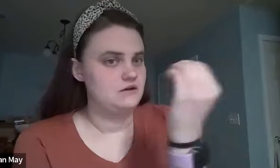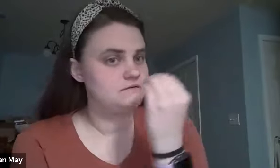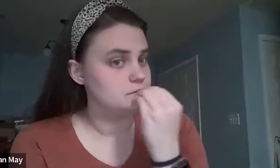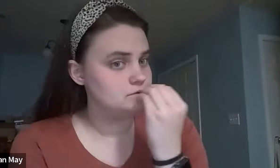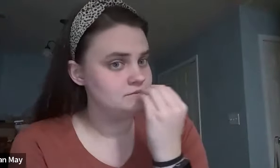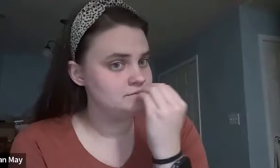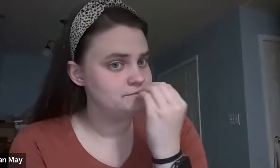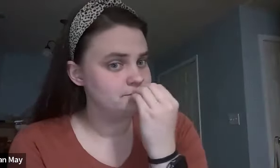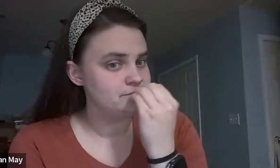our food